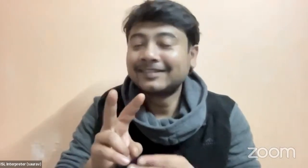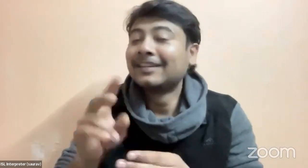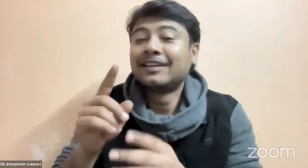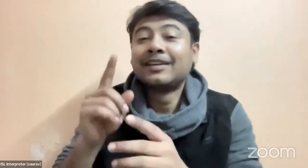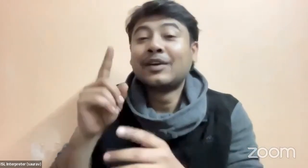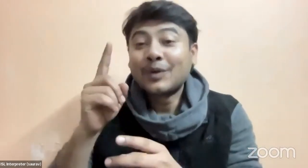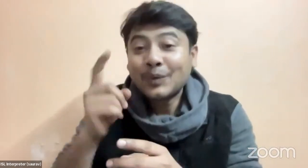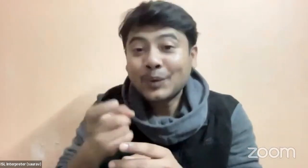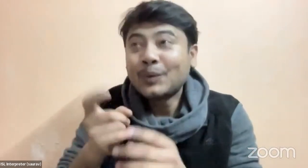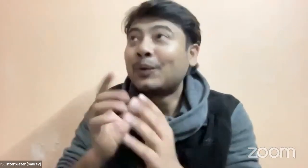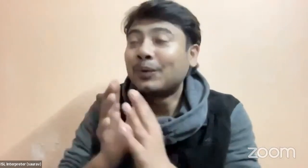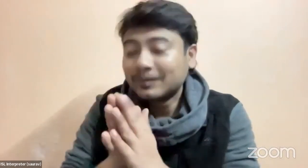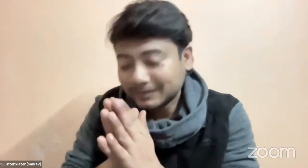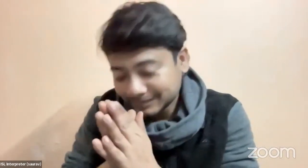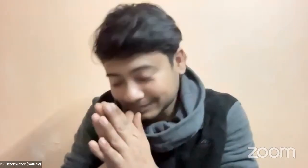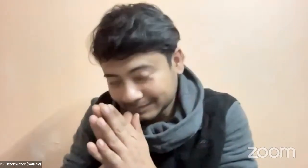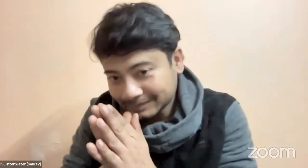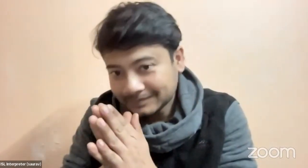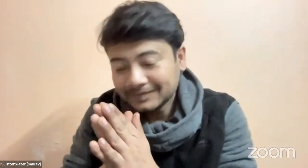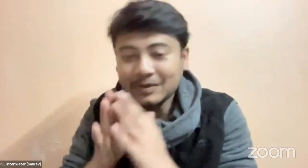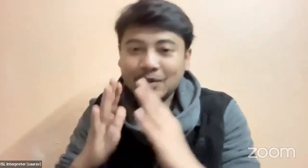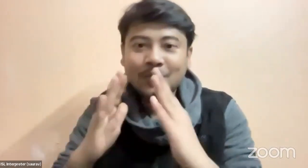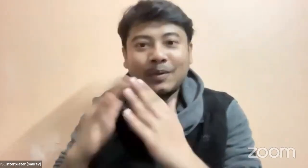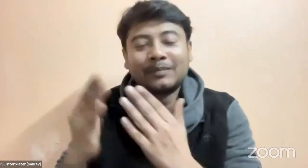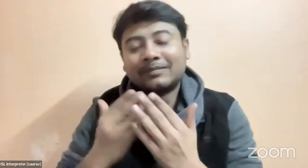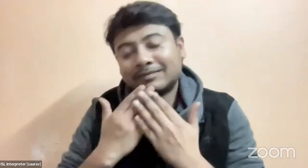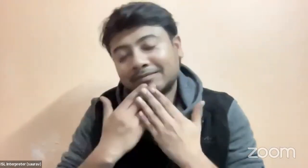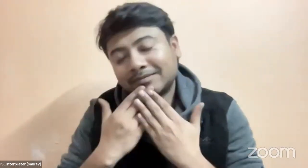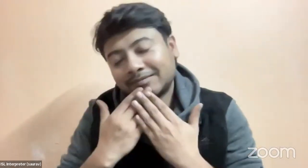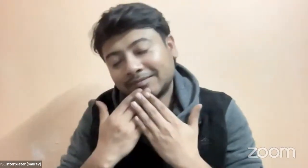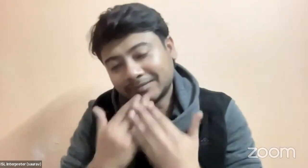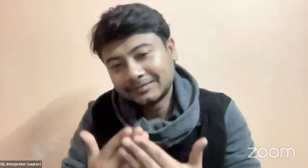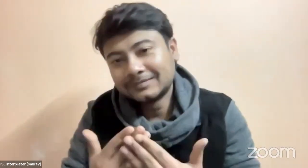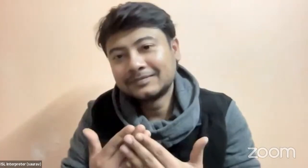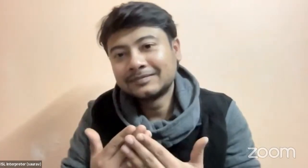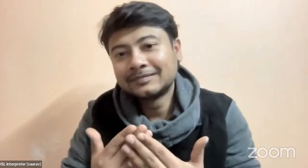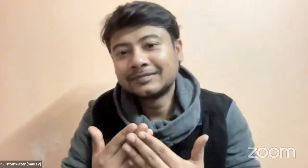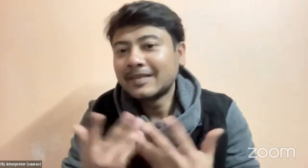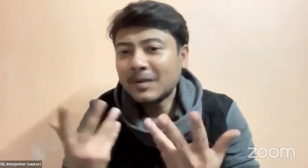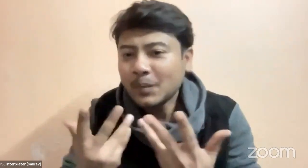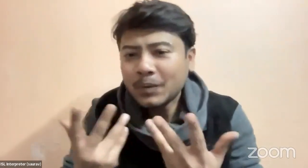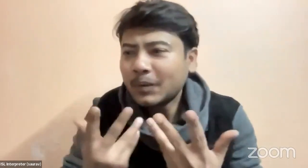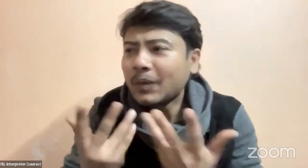Please tell me, how can I worship you? How can I serve you?